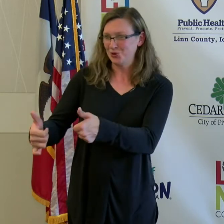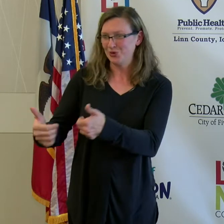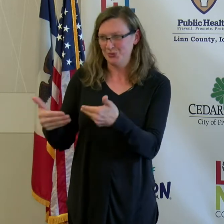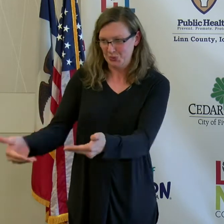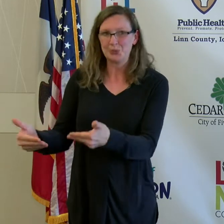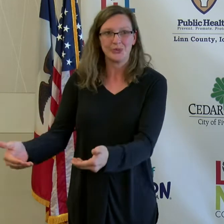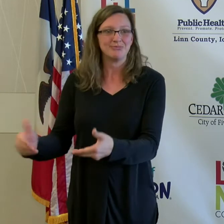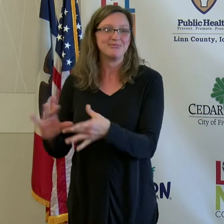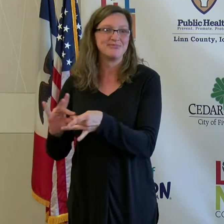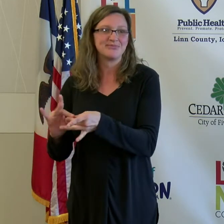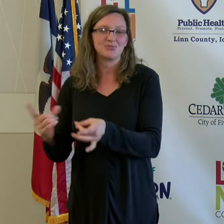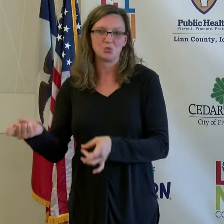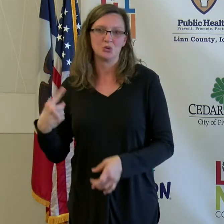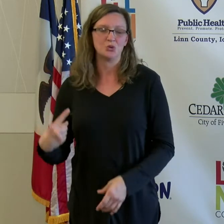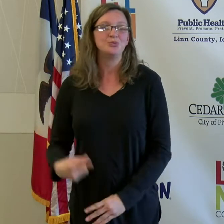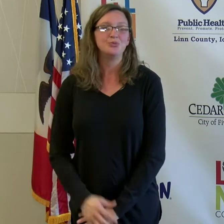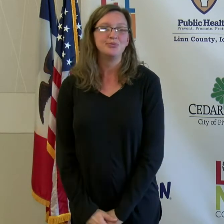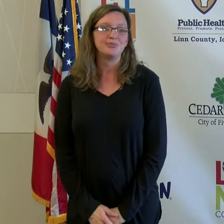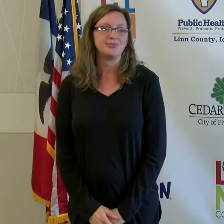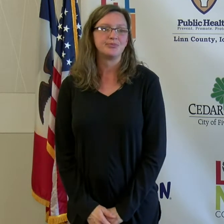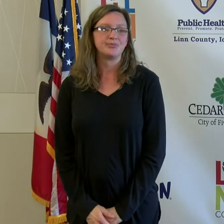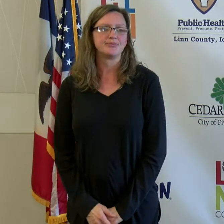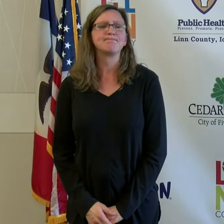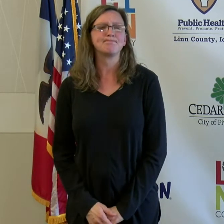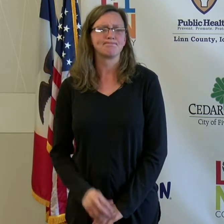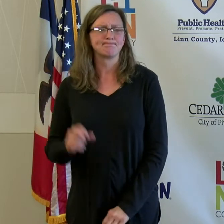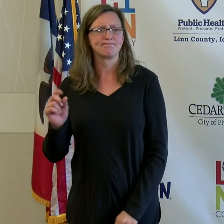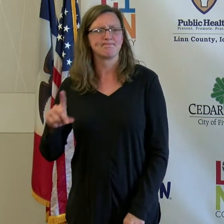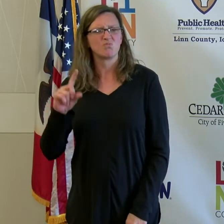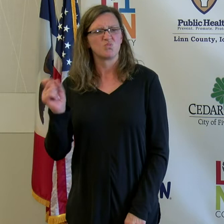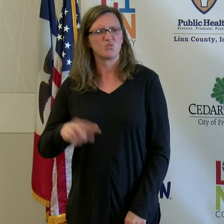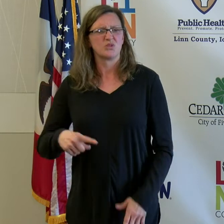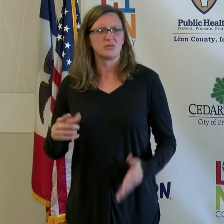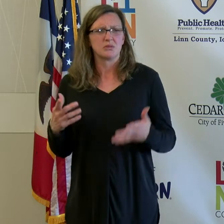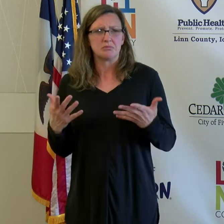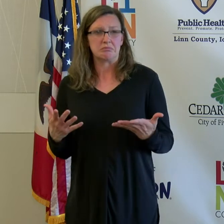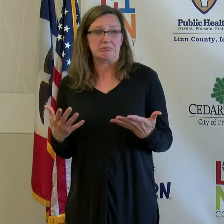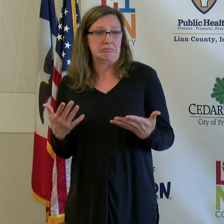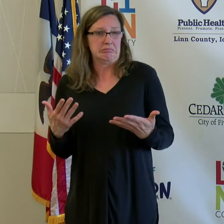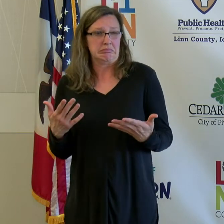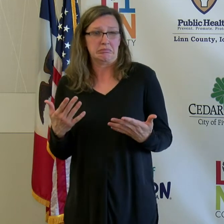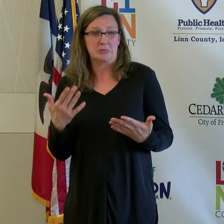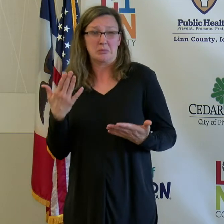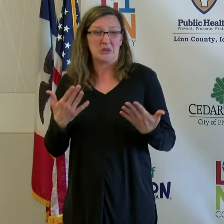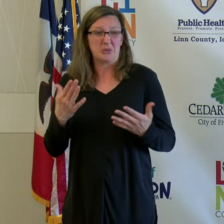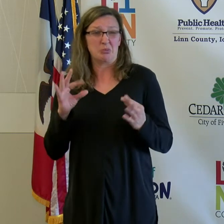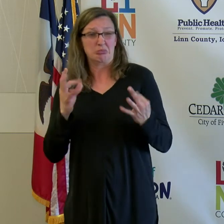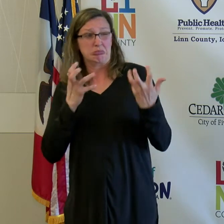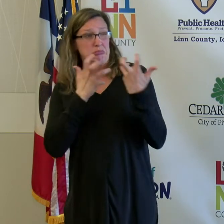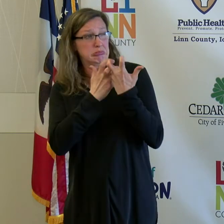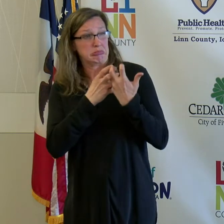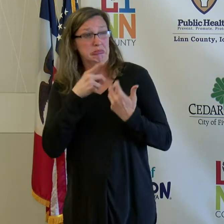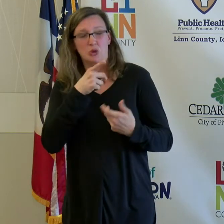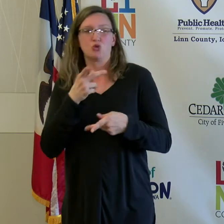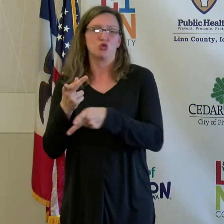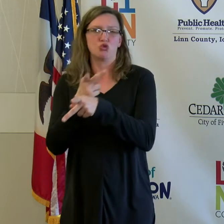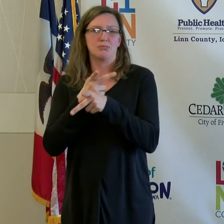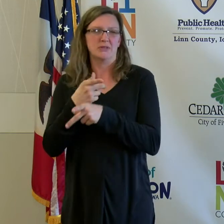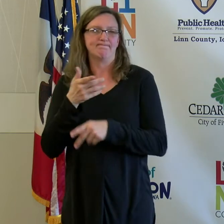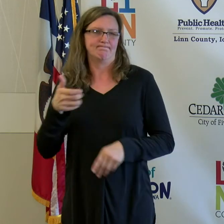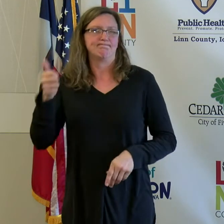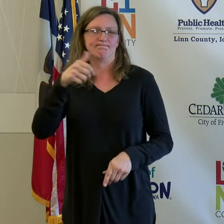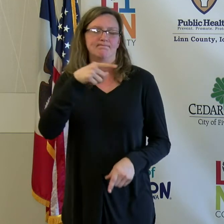question. My question might be best answered by Supervisor Walker. We have someone